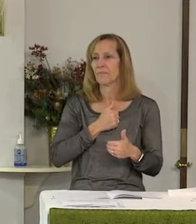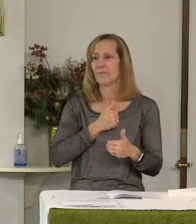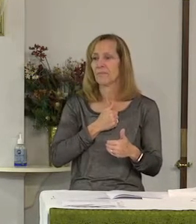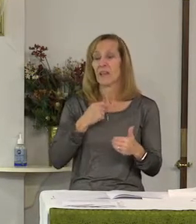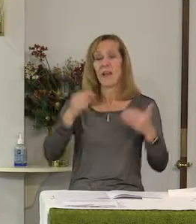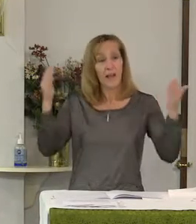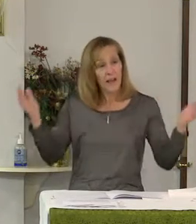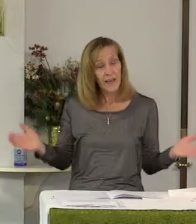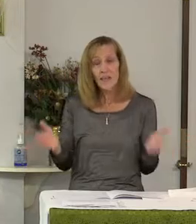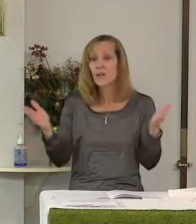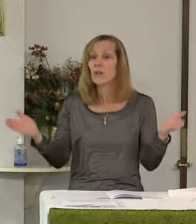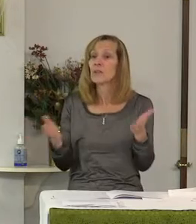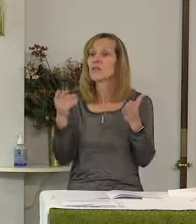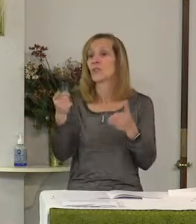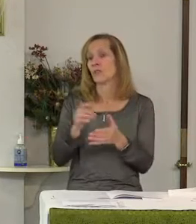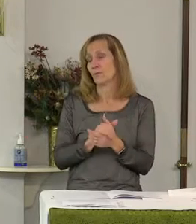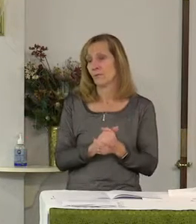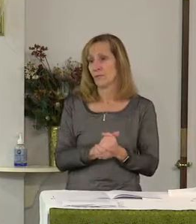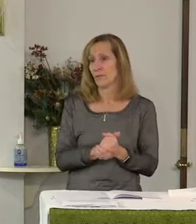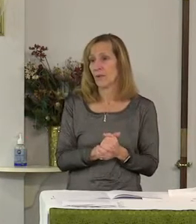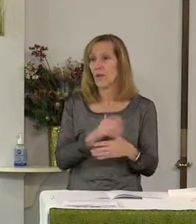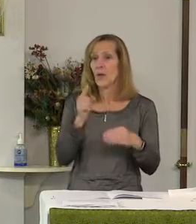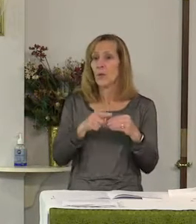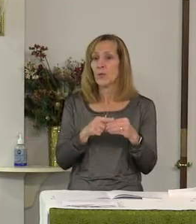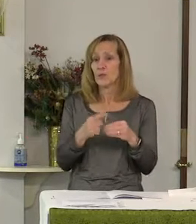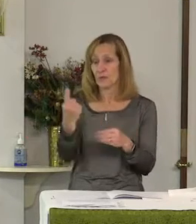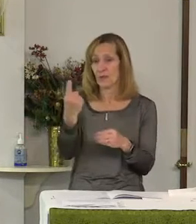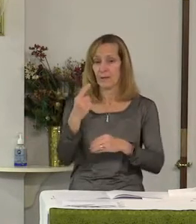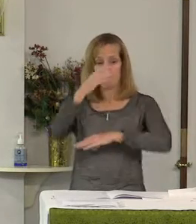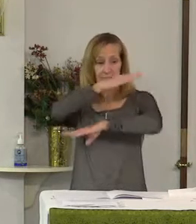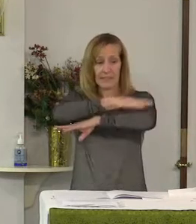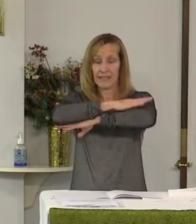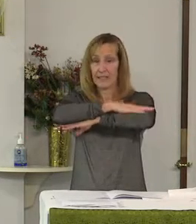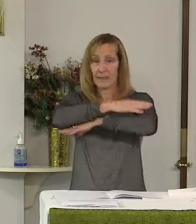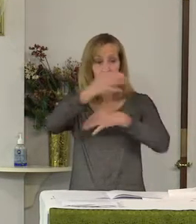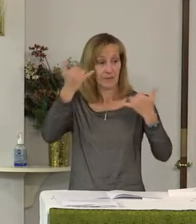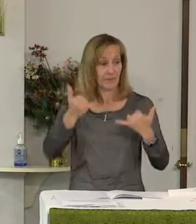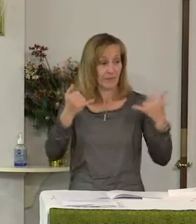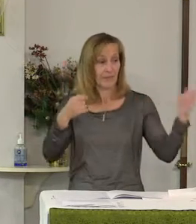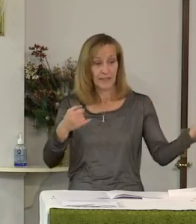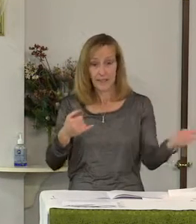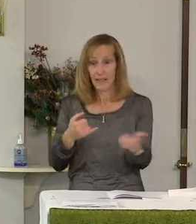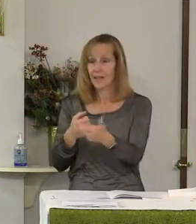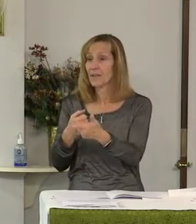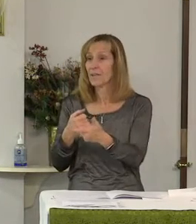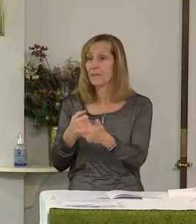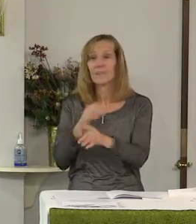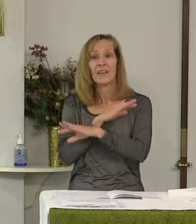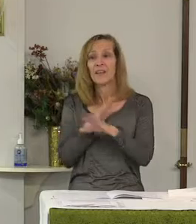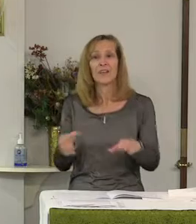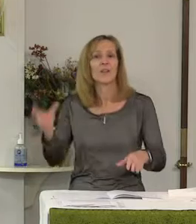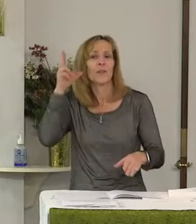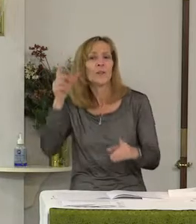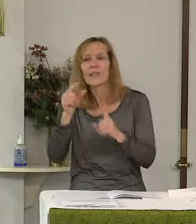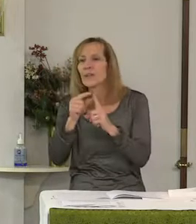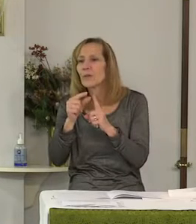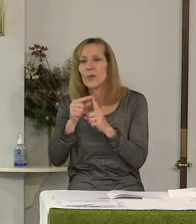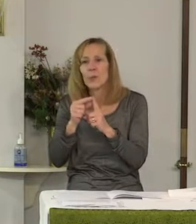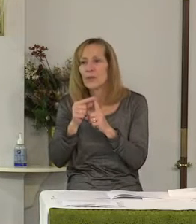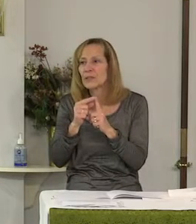So I encourage you, when you come to the table today, don't just hear the